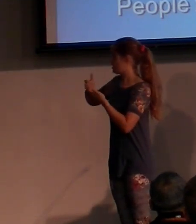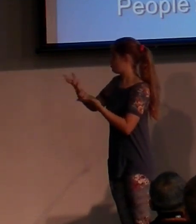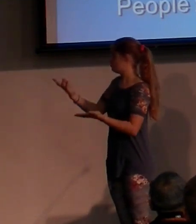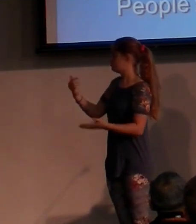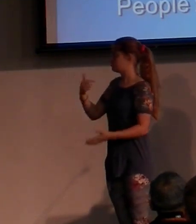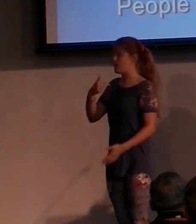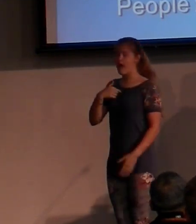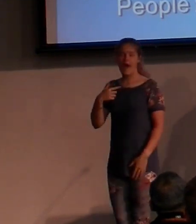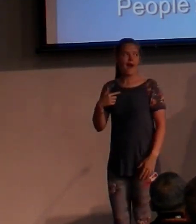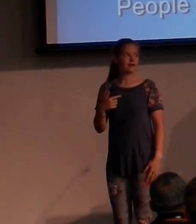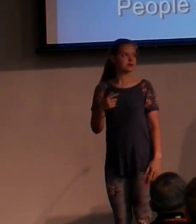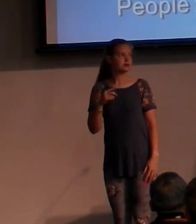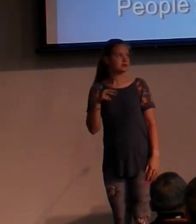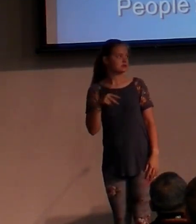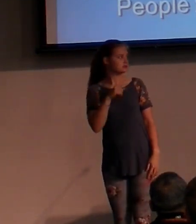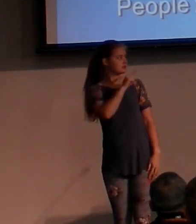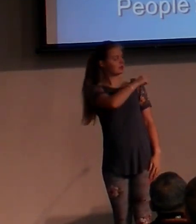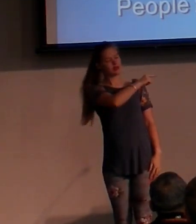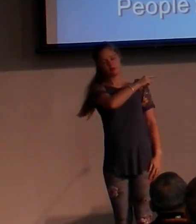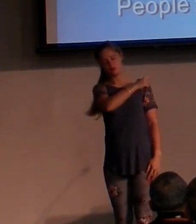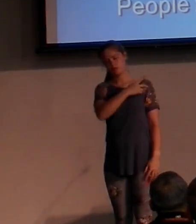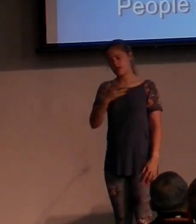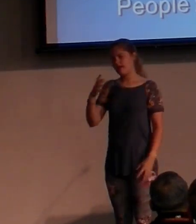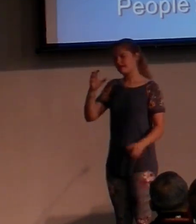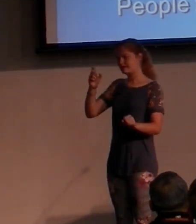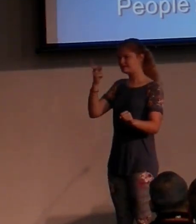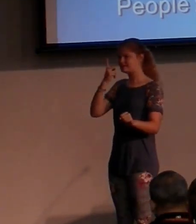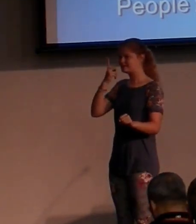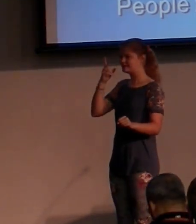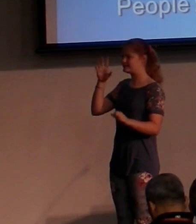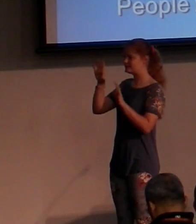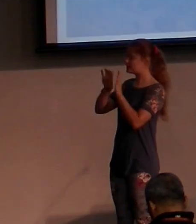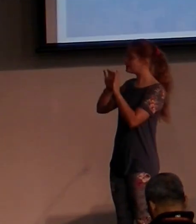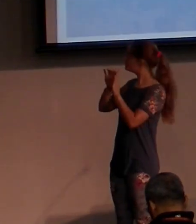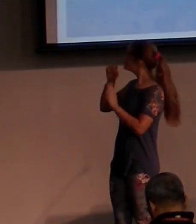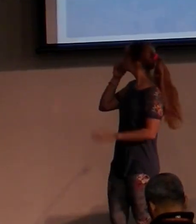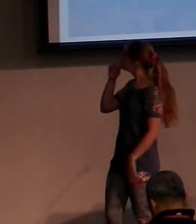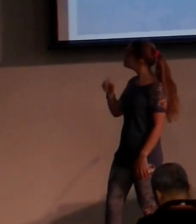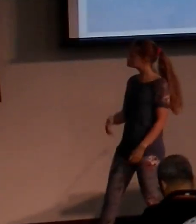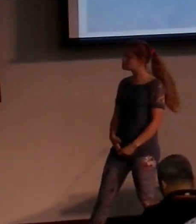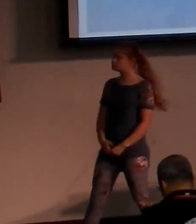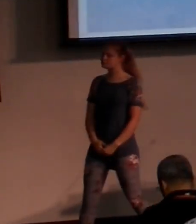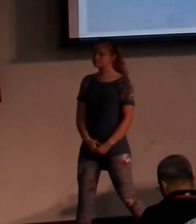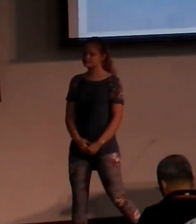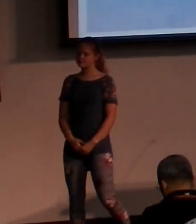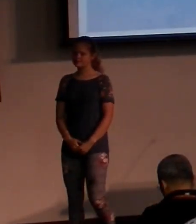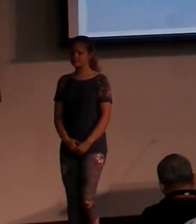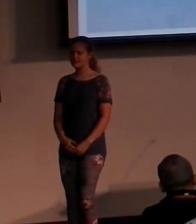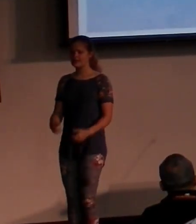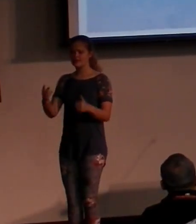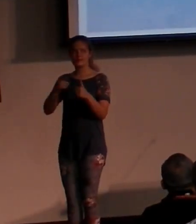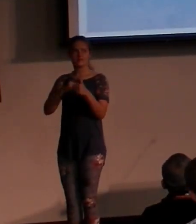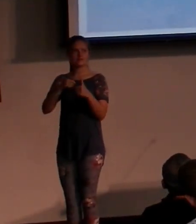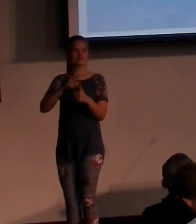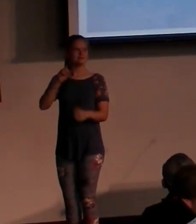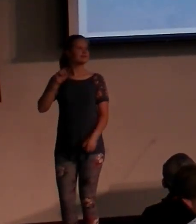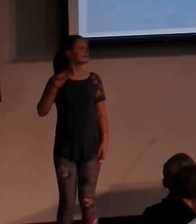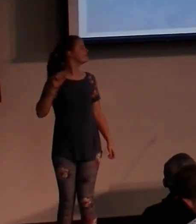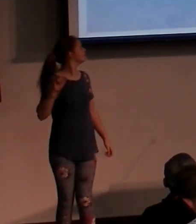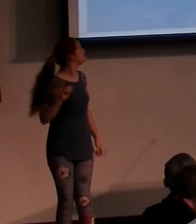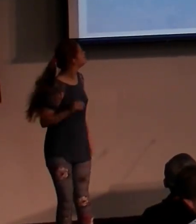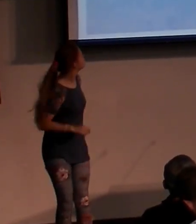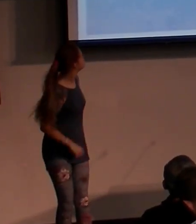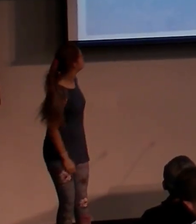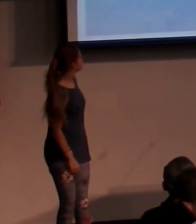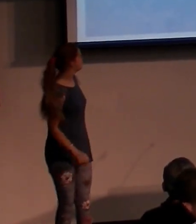step aside so you can see the pictures and kind of walk through what each trip looked like. The first trip was to Antigua. And